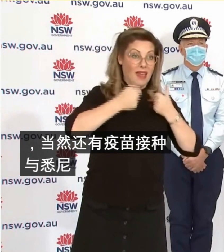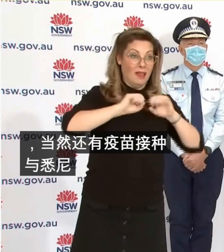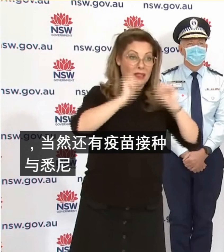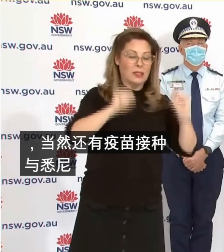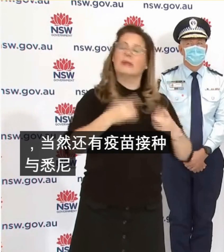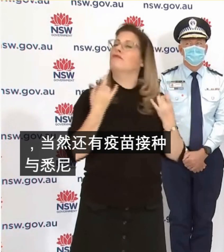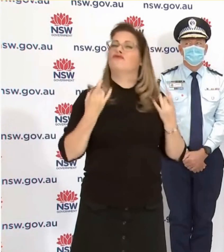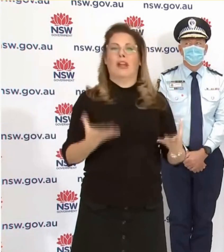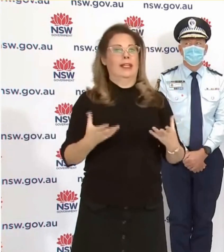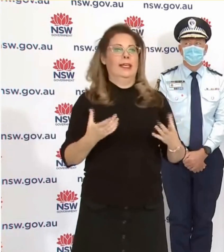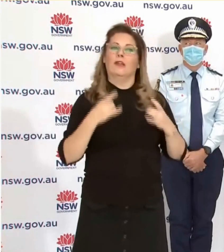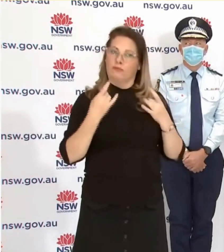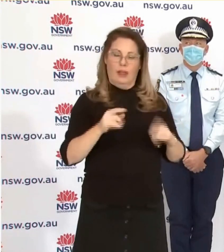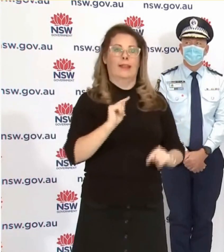The border's